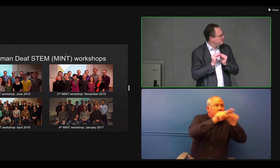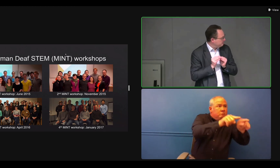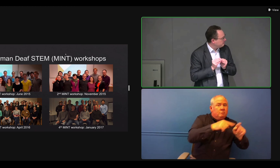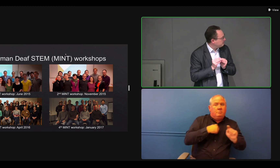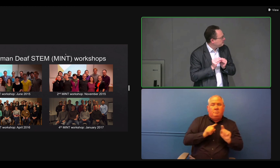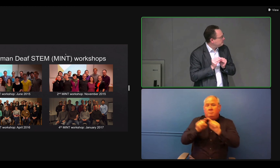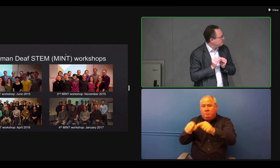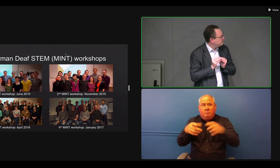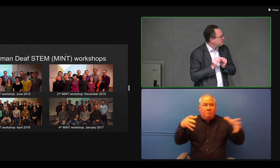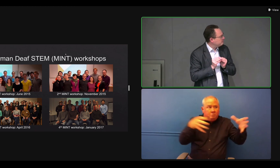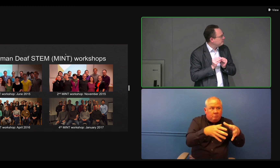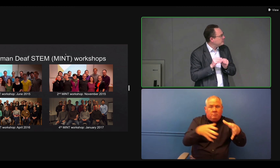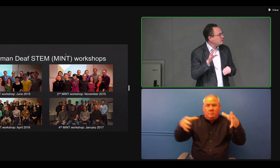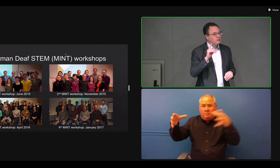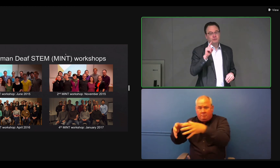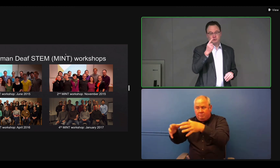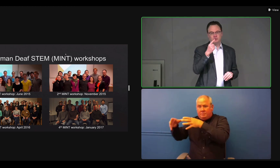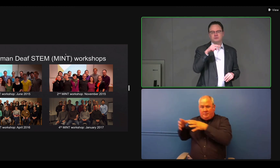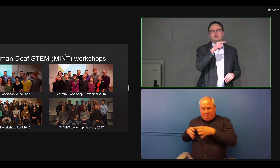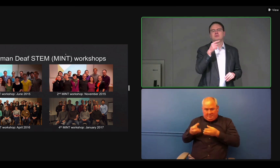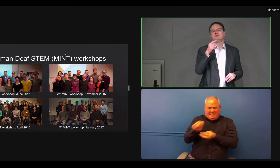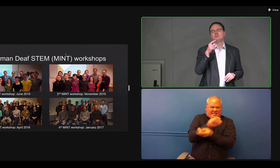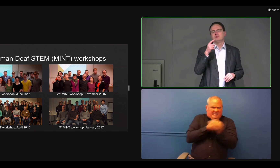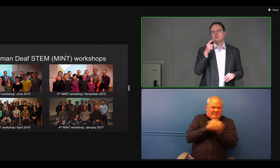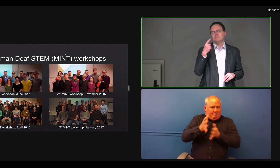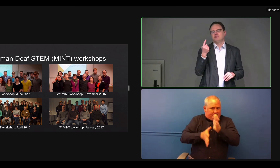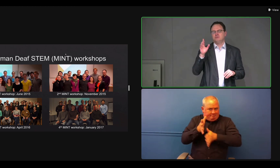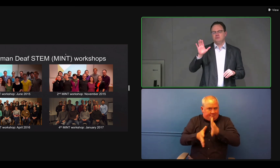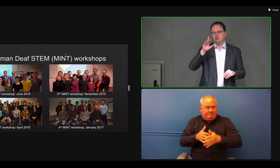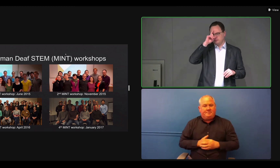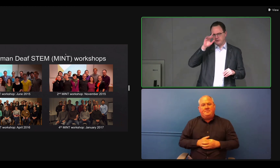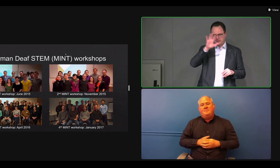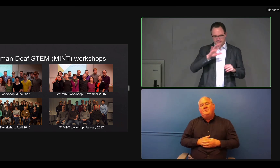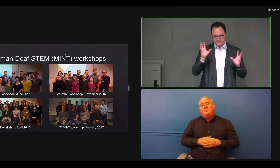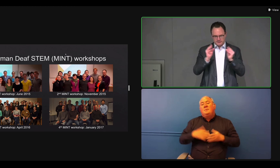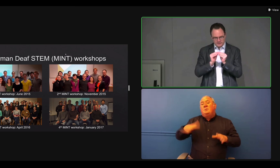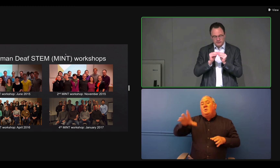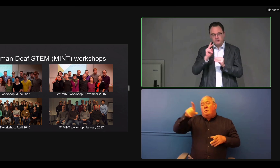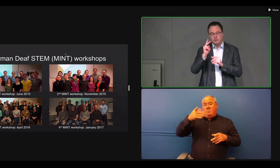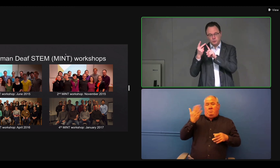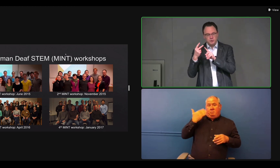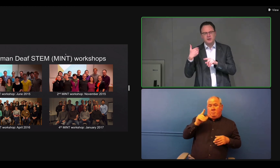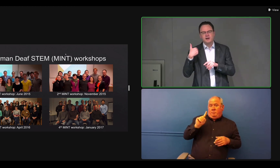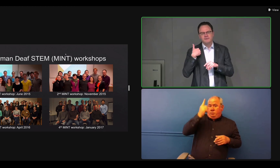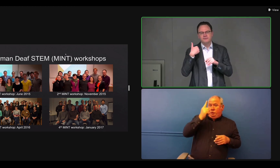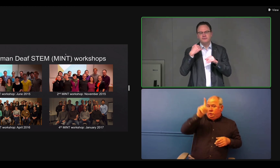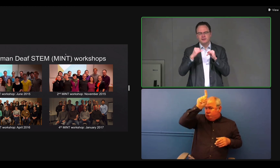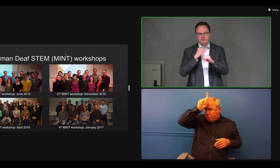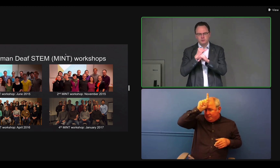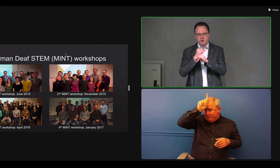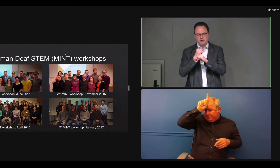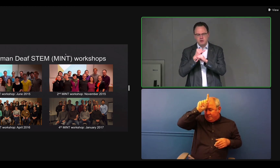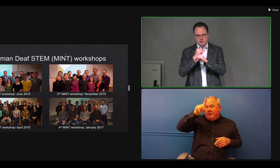were wonderful times where we convened deaf scholars in the STEM fields from all around